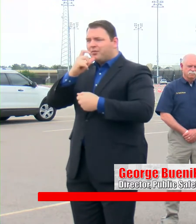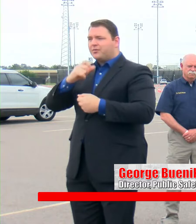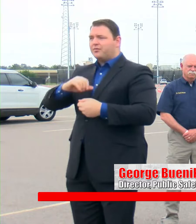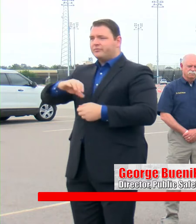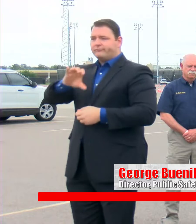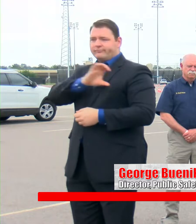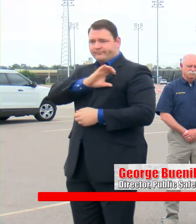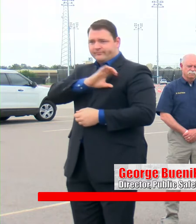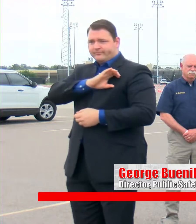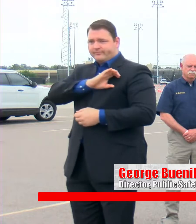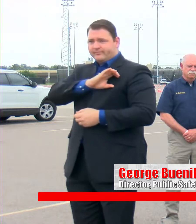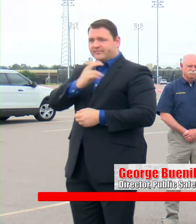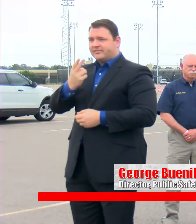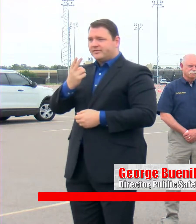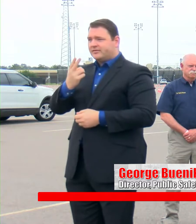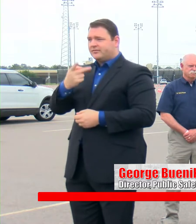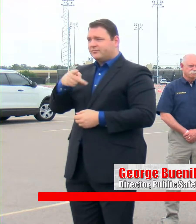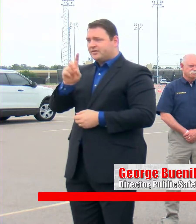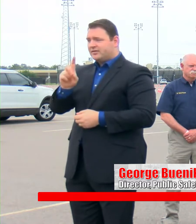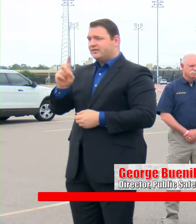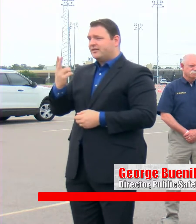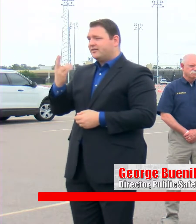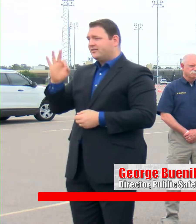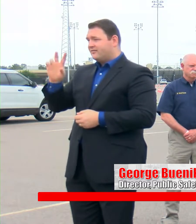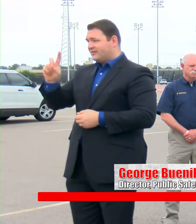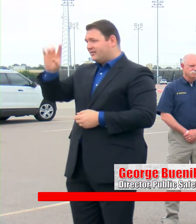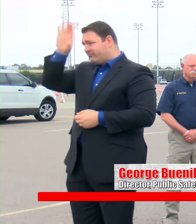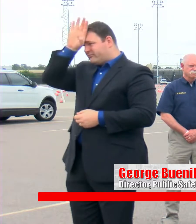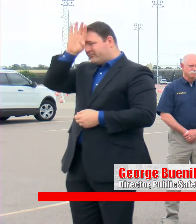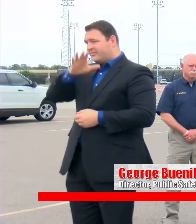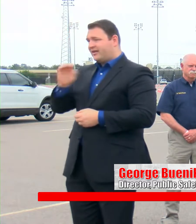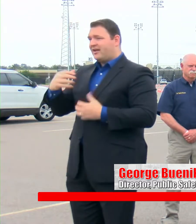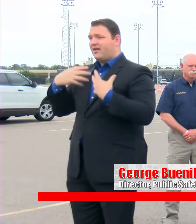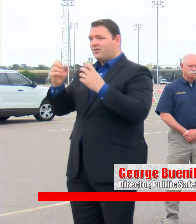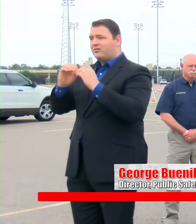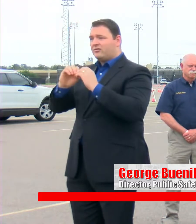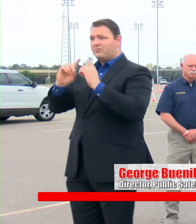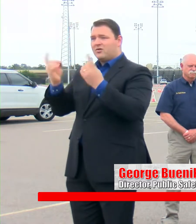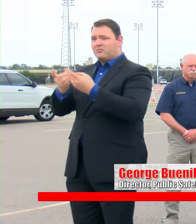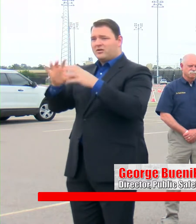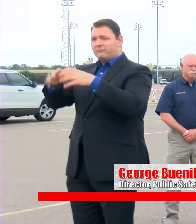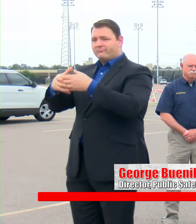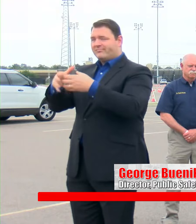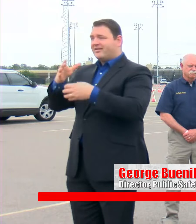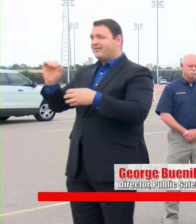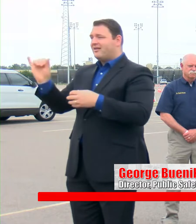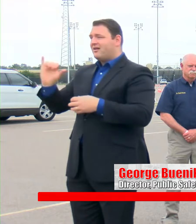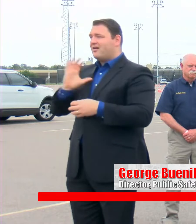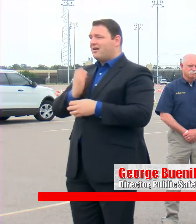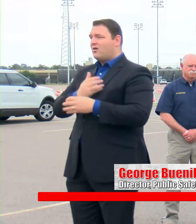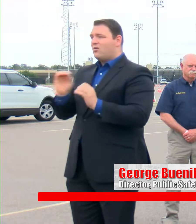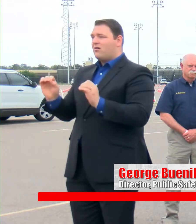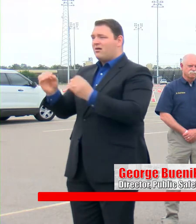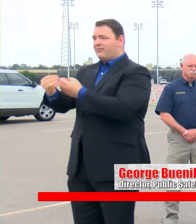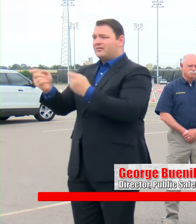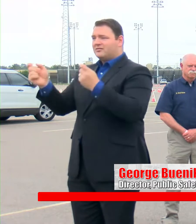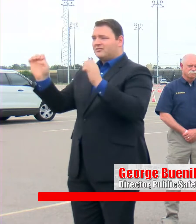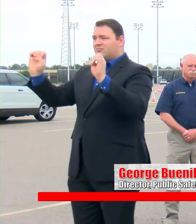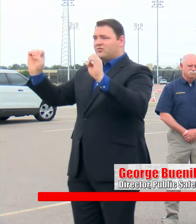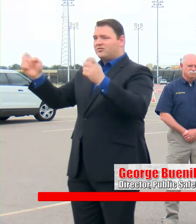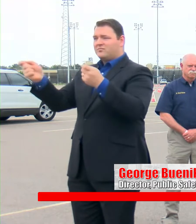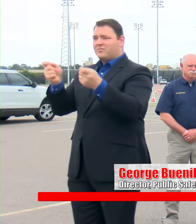Houston Fire Department, the Health Department, and then also our Office of Emergency Management that's maintaining